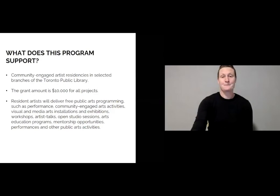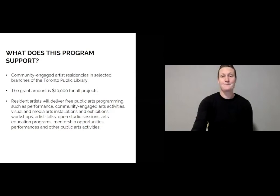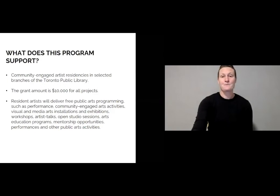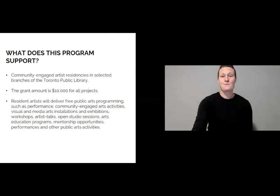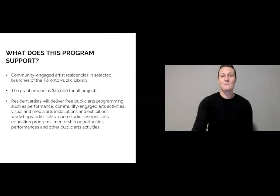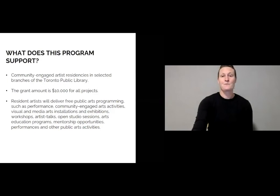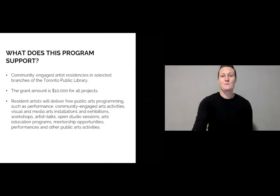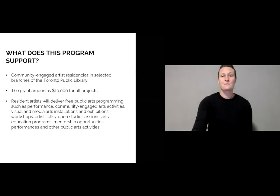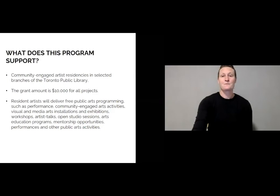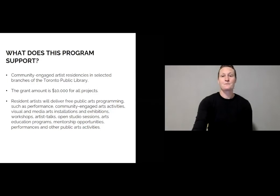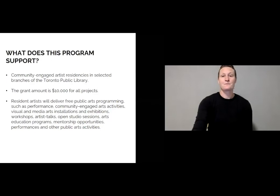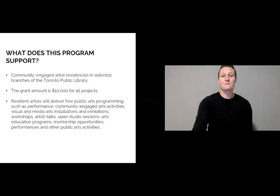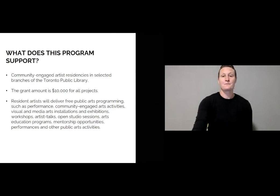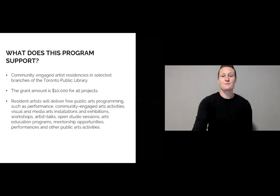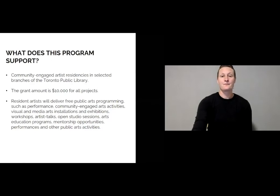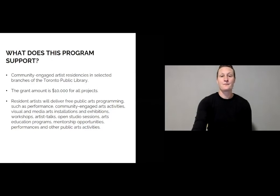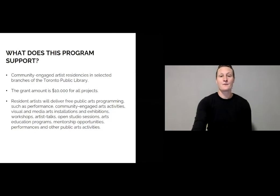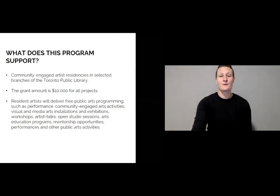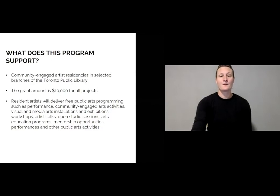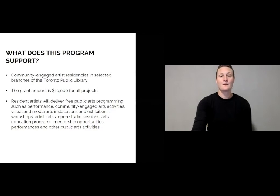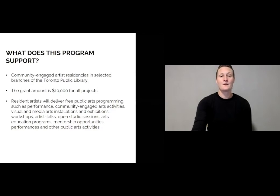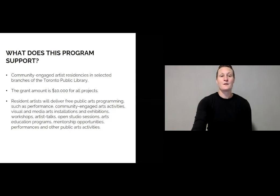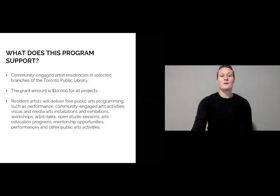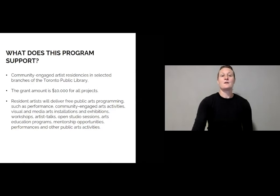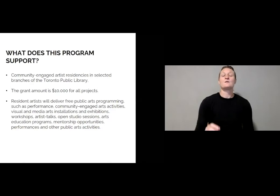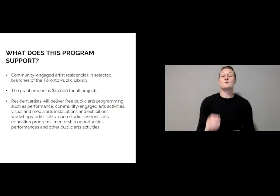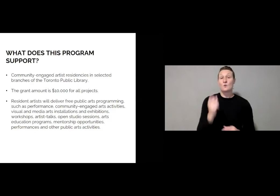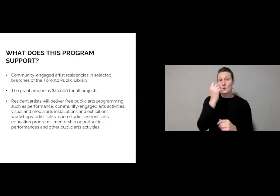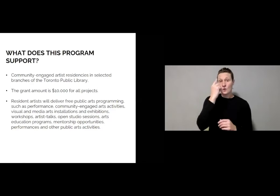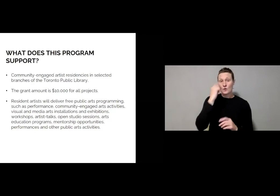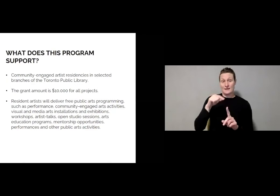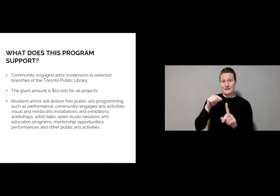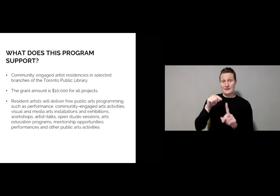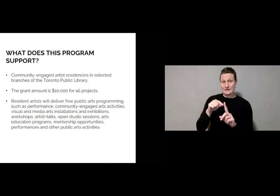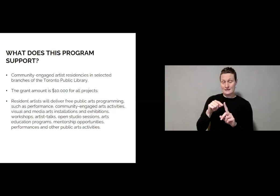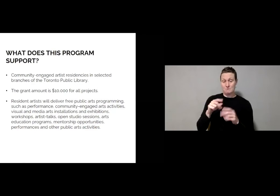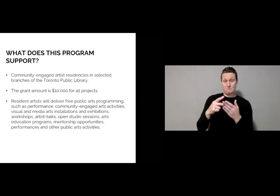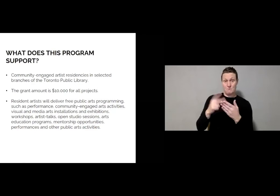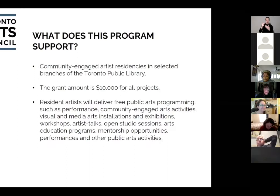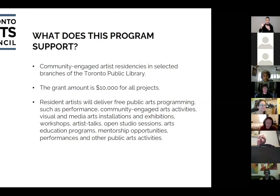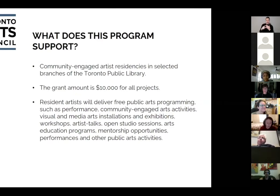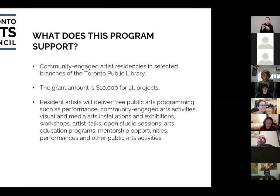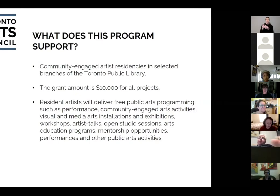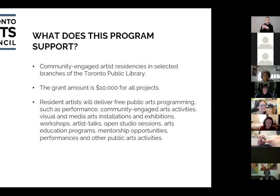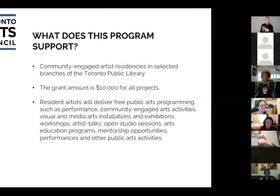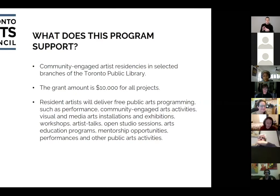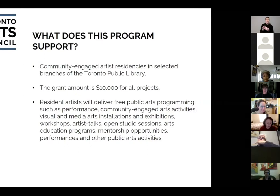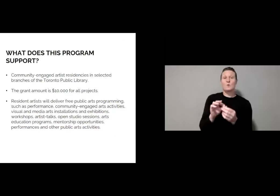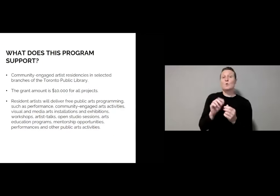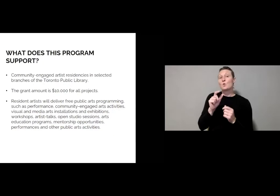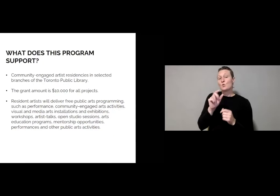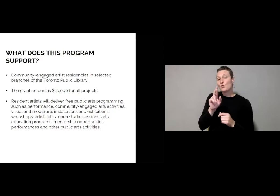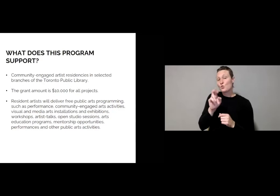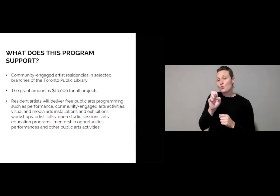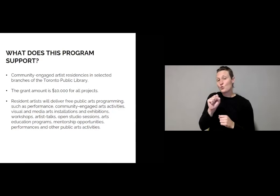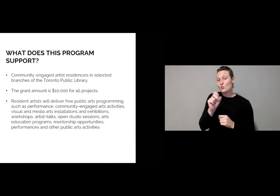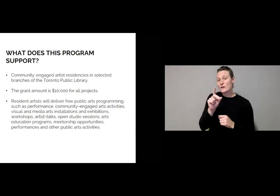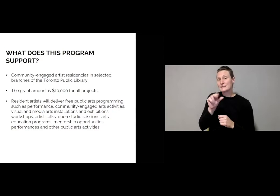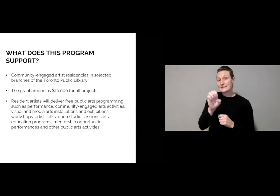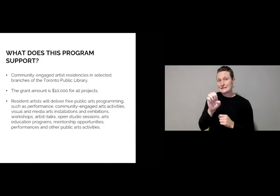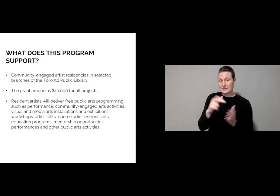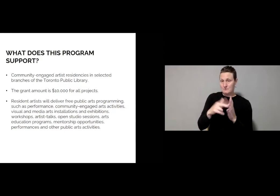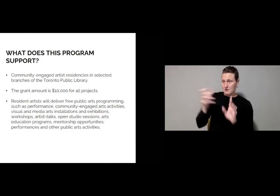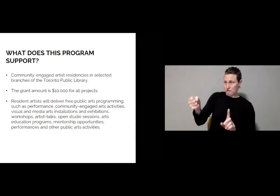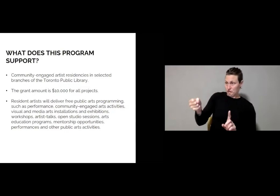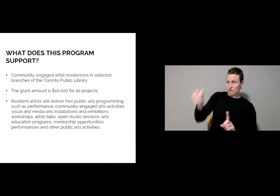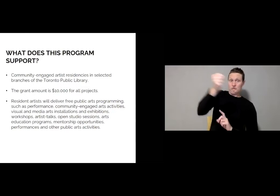Library program is an artist residency. So it's a community engaged artist residency that takes place